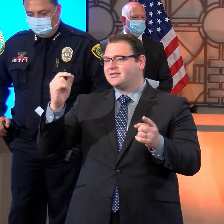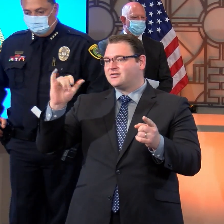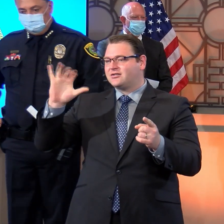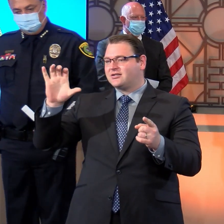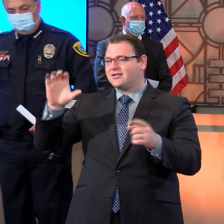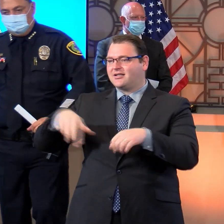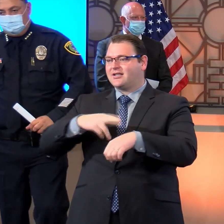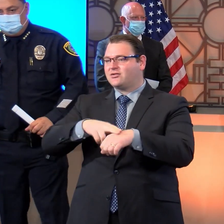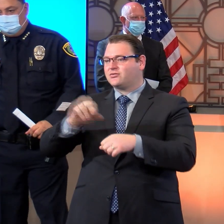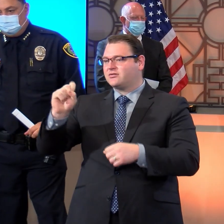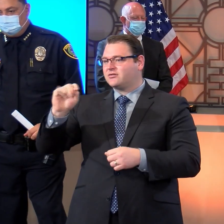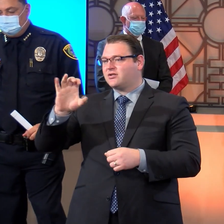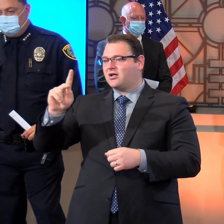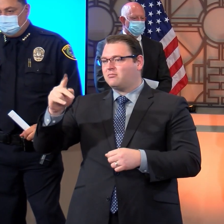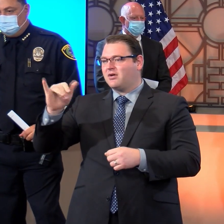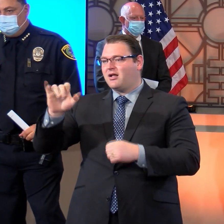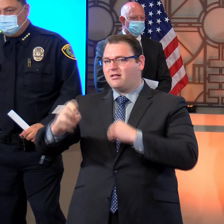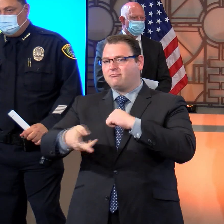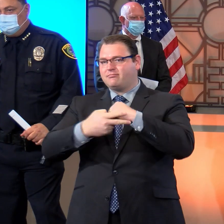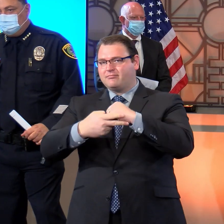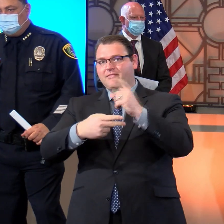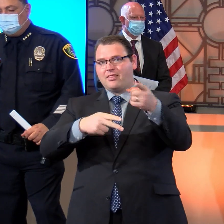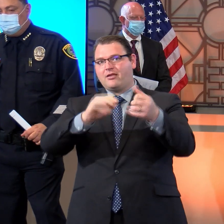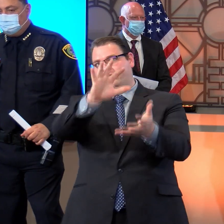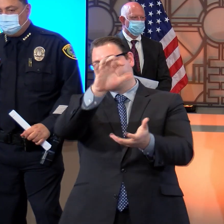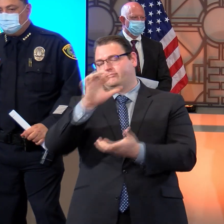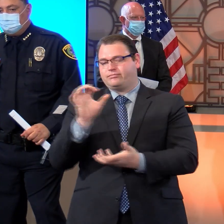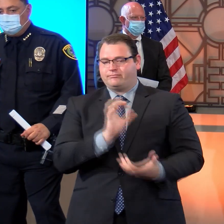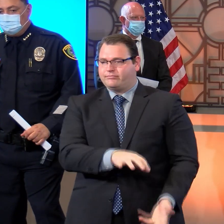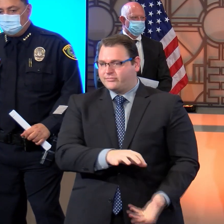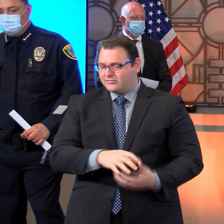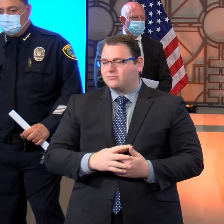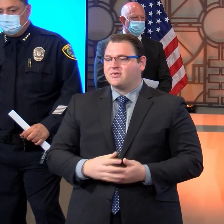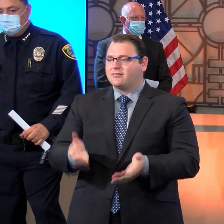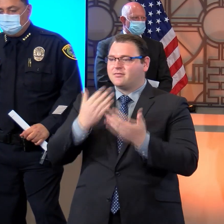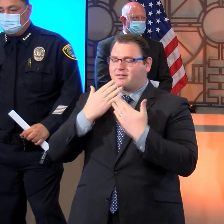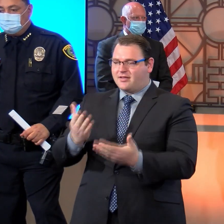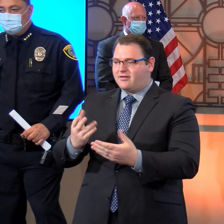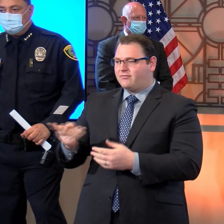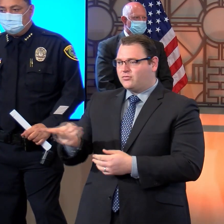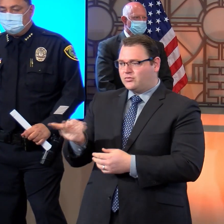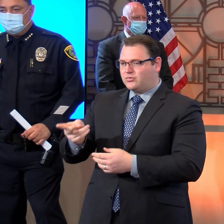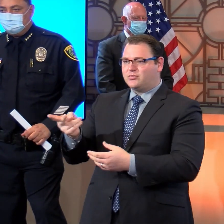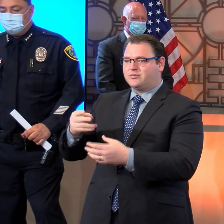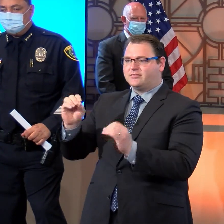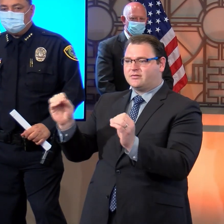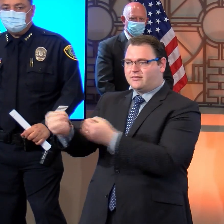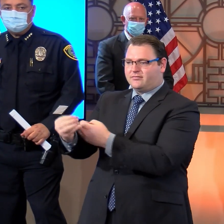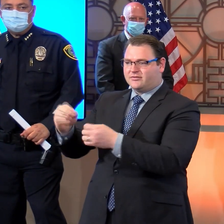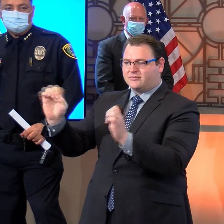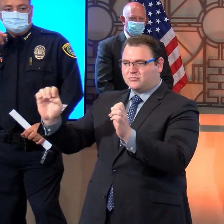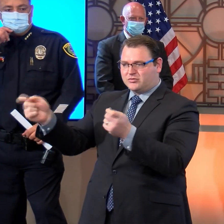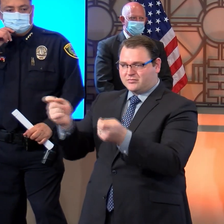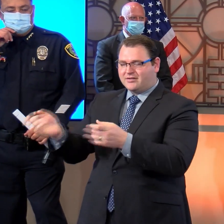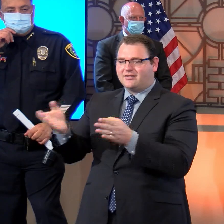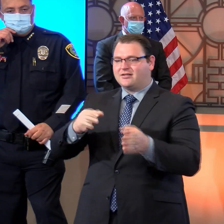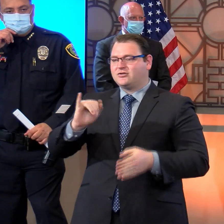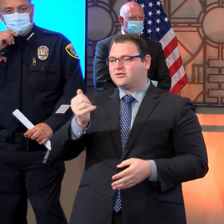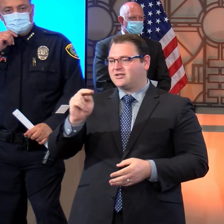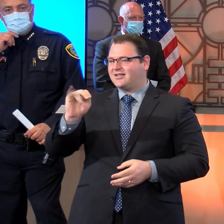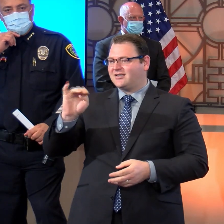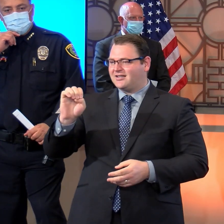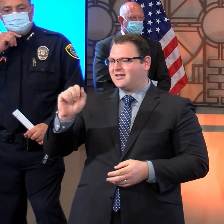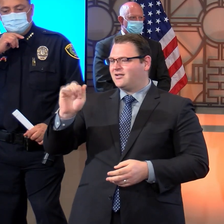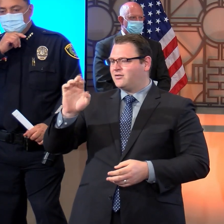thank Jerry Adams from Finance and Christopher Perkins from the Office of Emergency Management and Jamie Arredondo